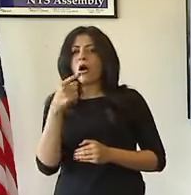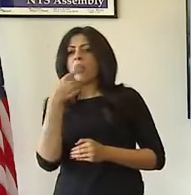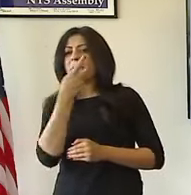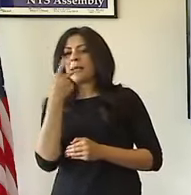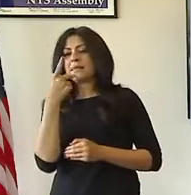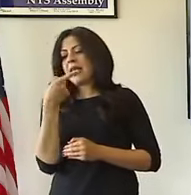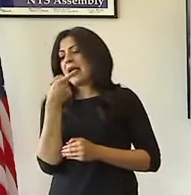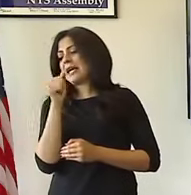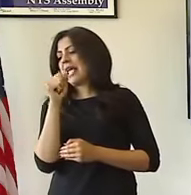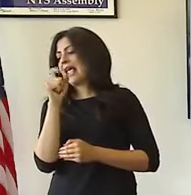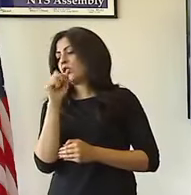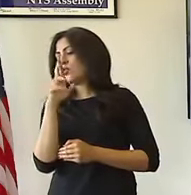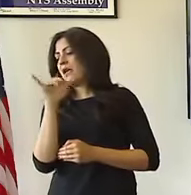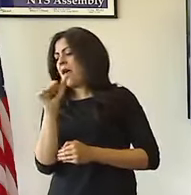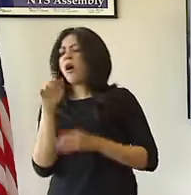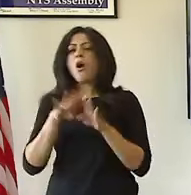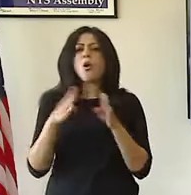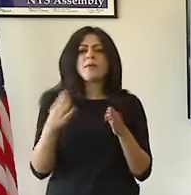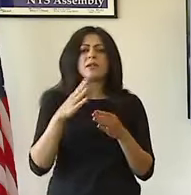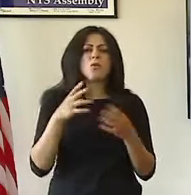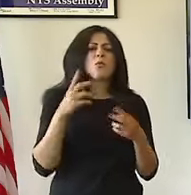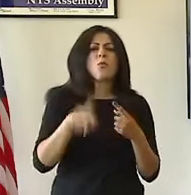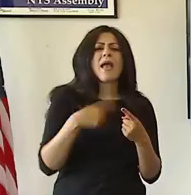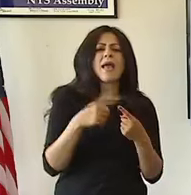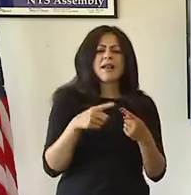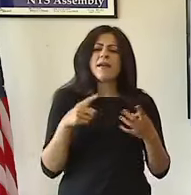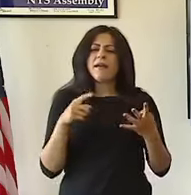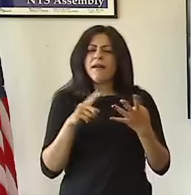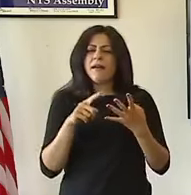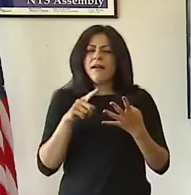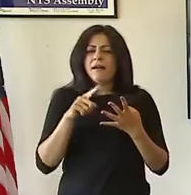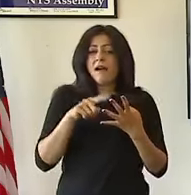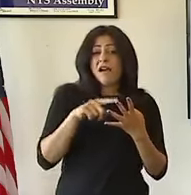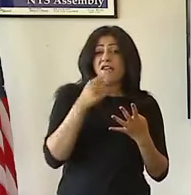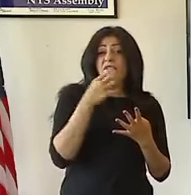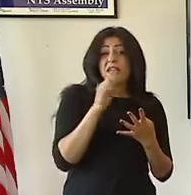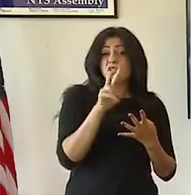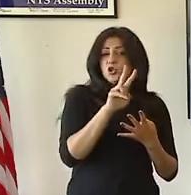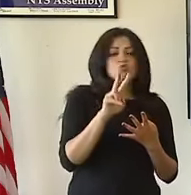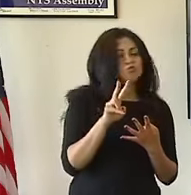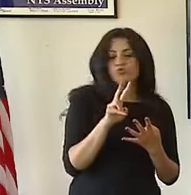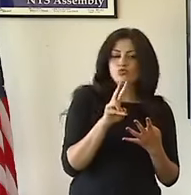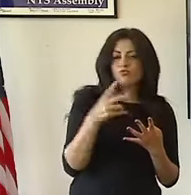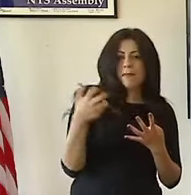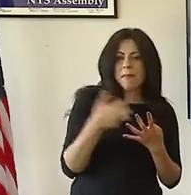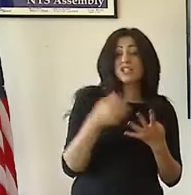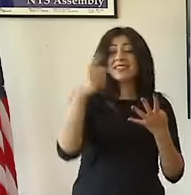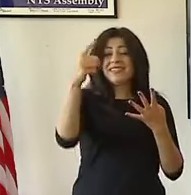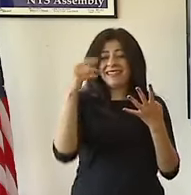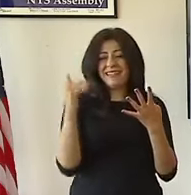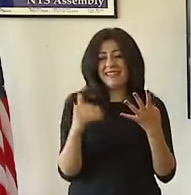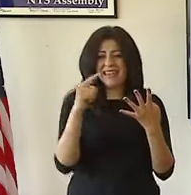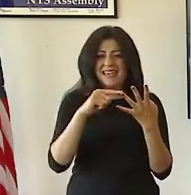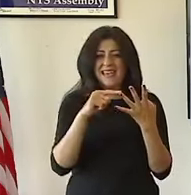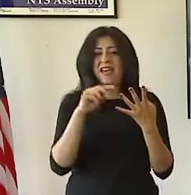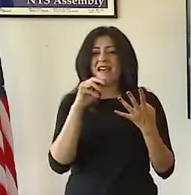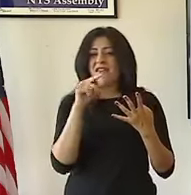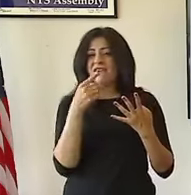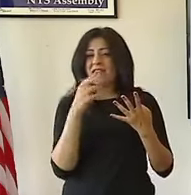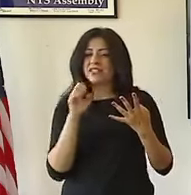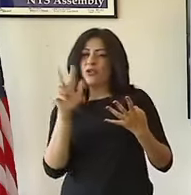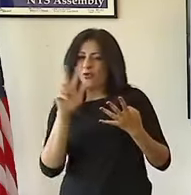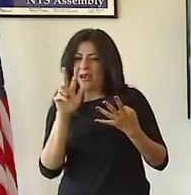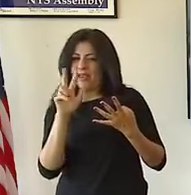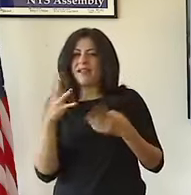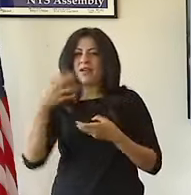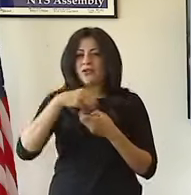currently Phase 2 does not include malls, but I think Phase 3 may. But if you have exterior access, so if you're a business in a mall and